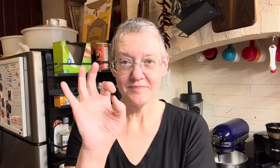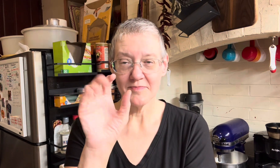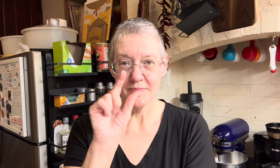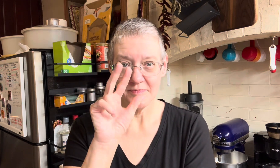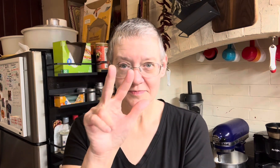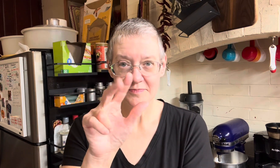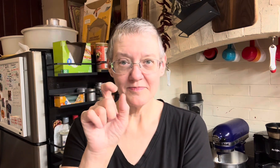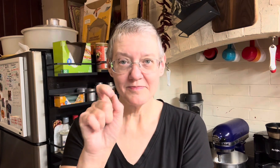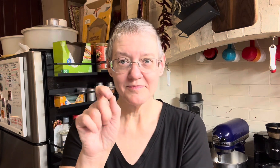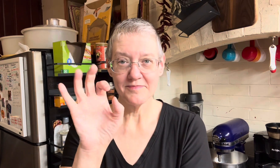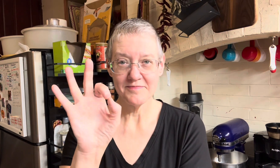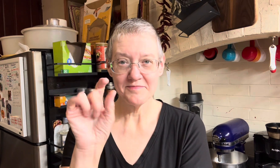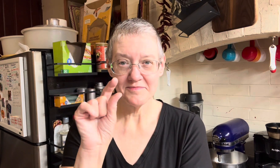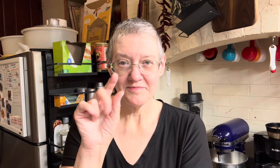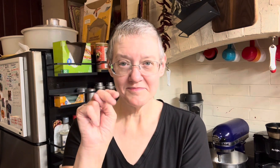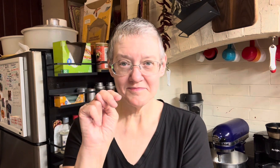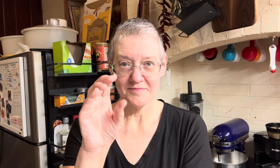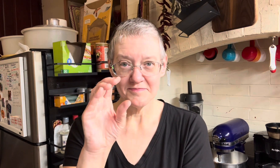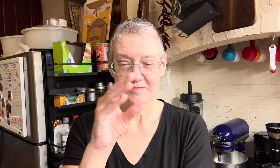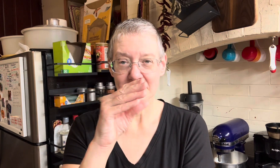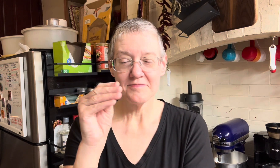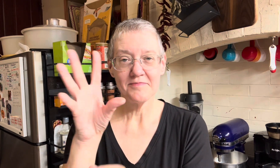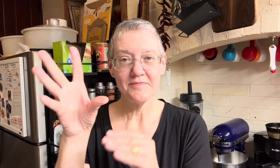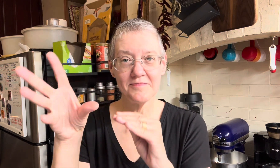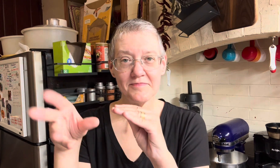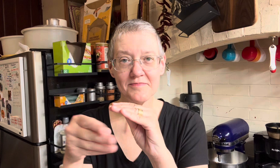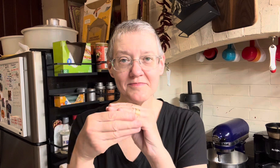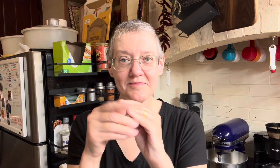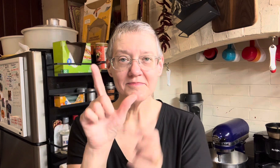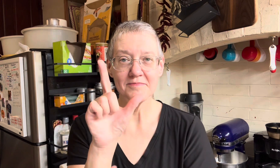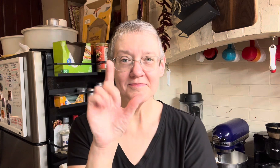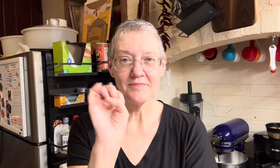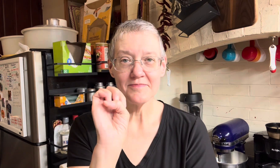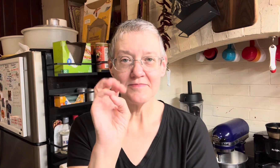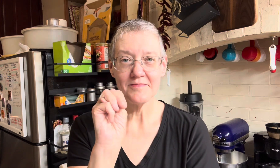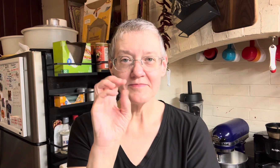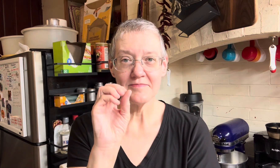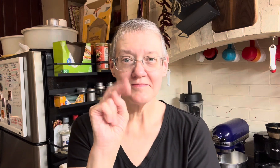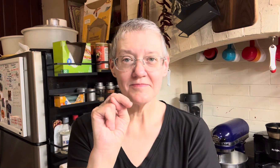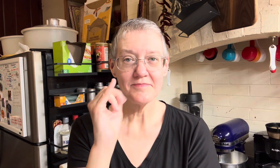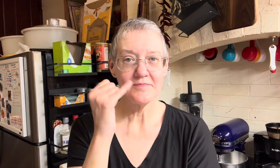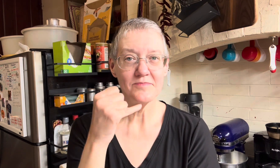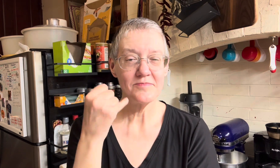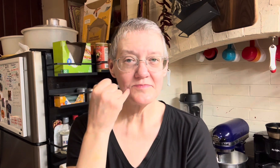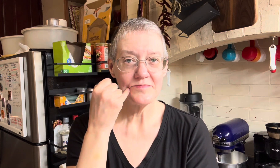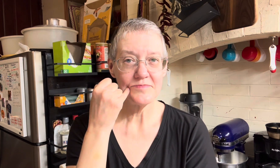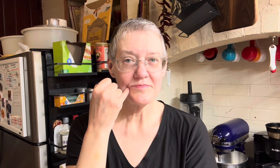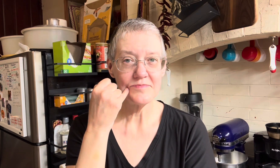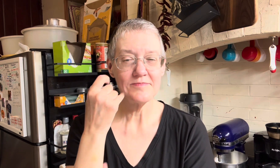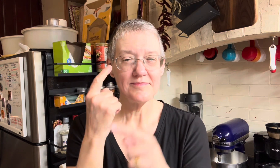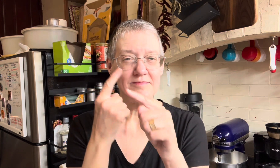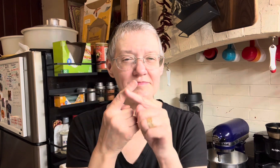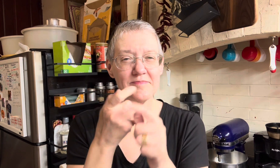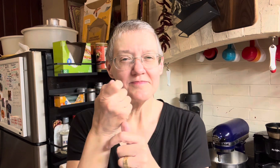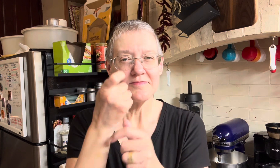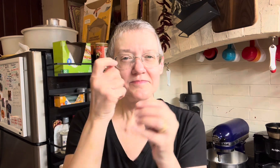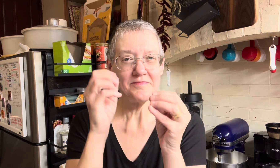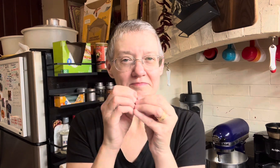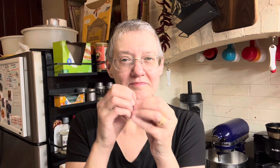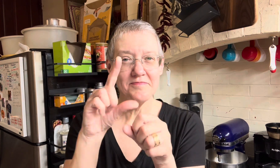Keto yogurt with chia seeds, 3.9 grams of net carbs, and we're going to add 2 tablespoons of lemon juice, plus a